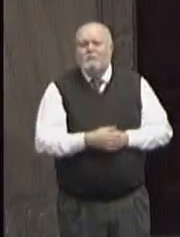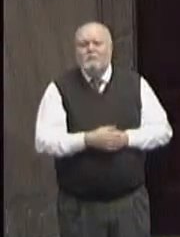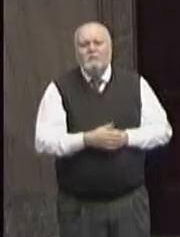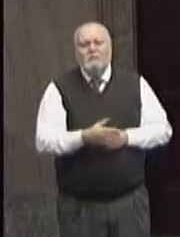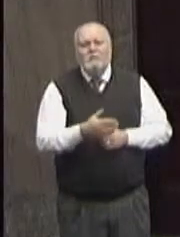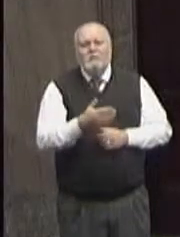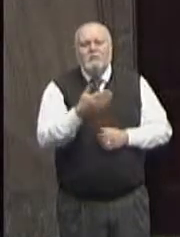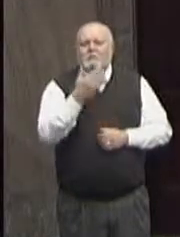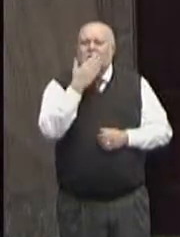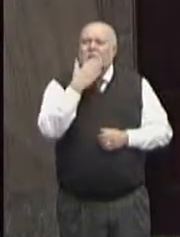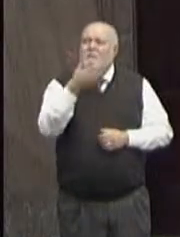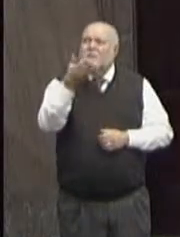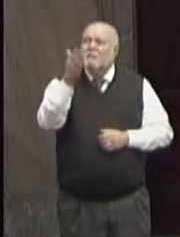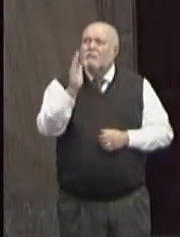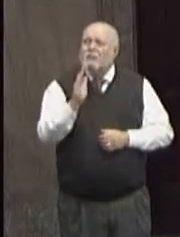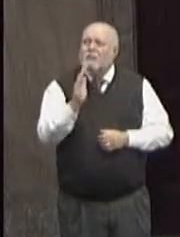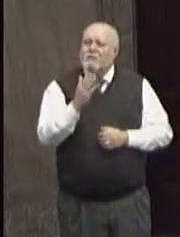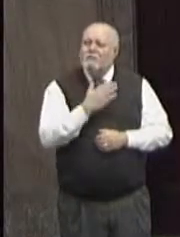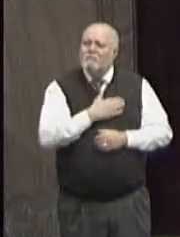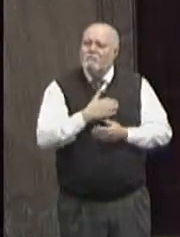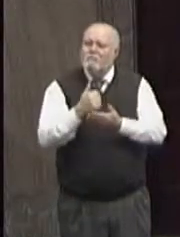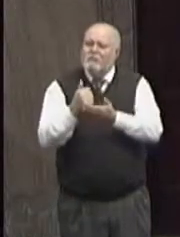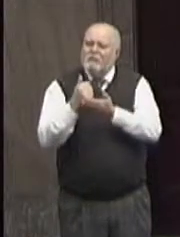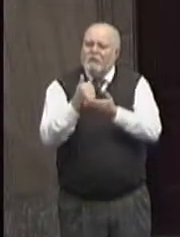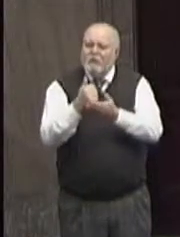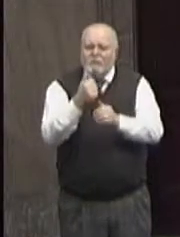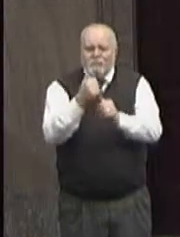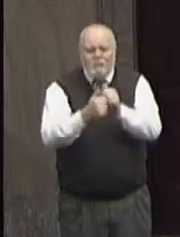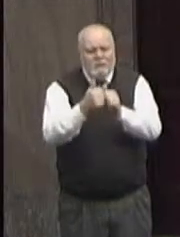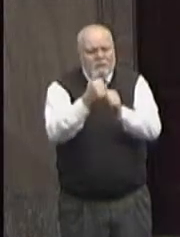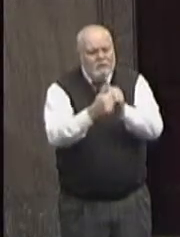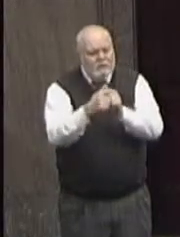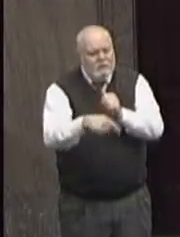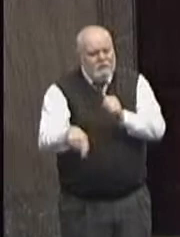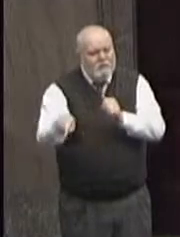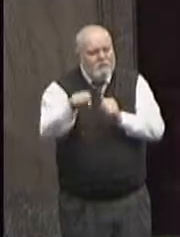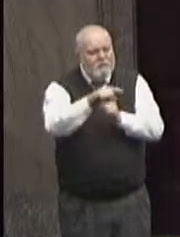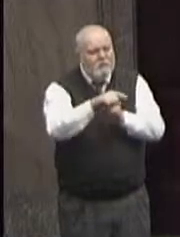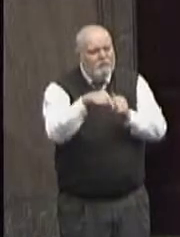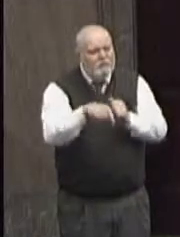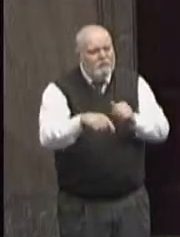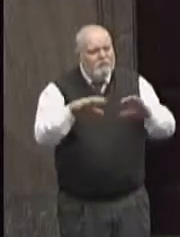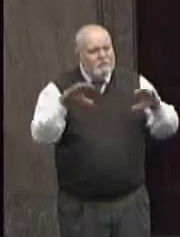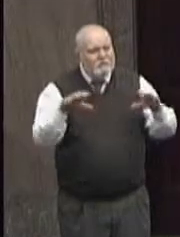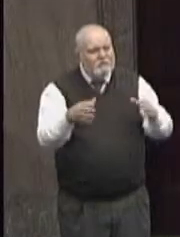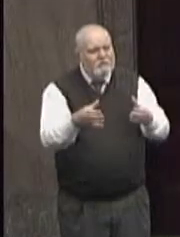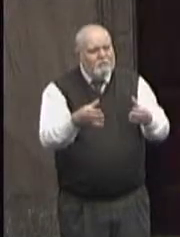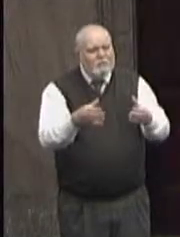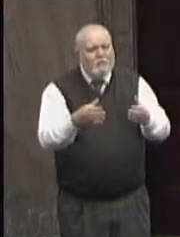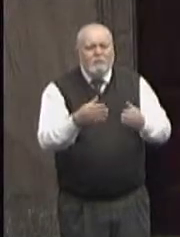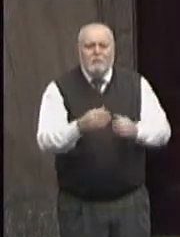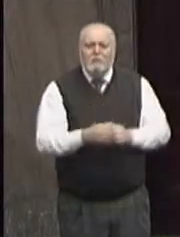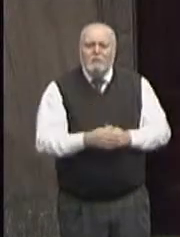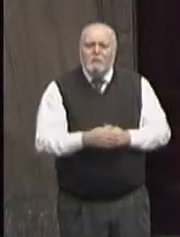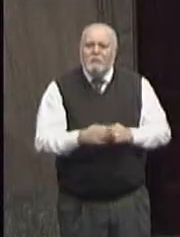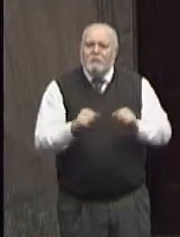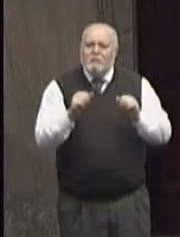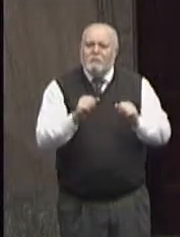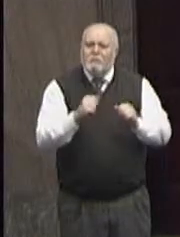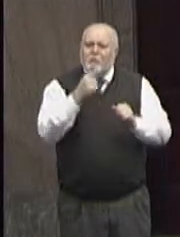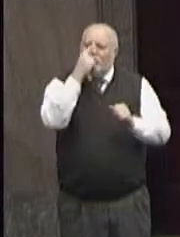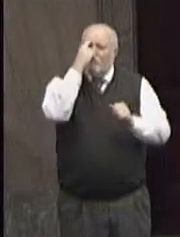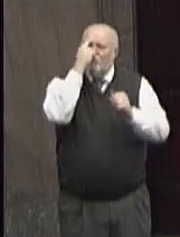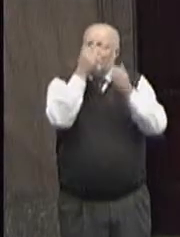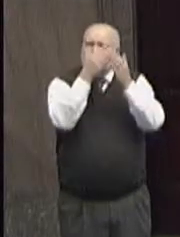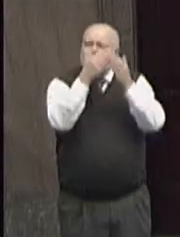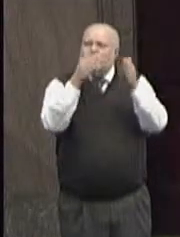Gracious God, please help each member of this assembly to listen with open minds